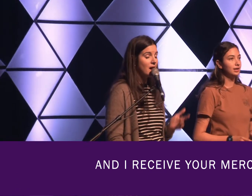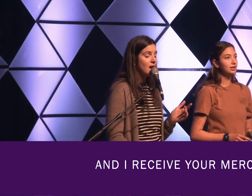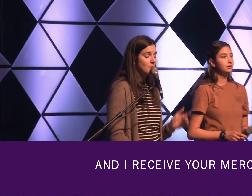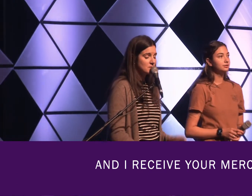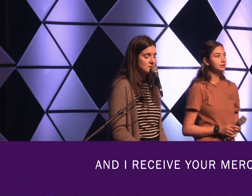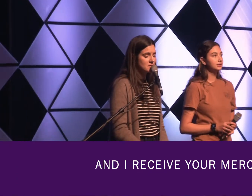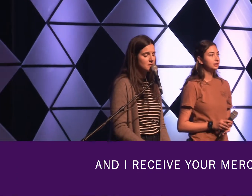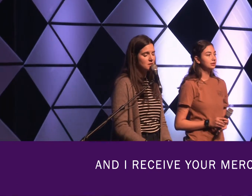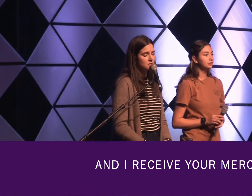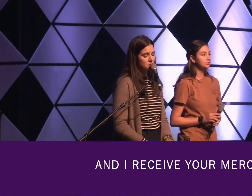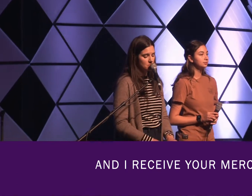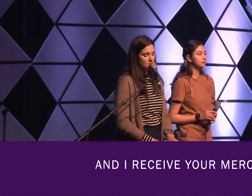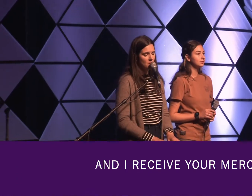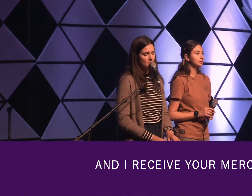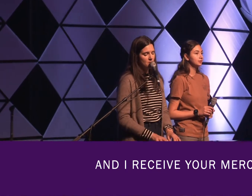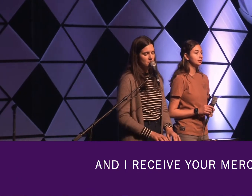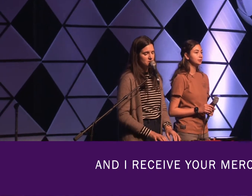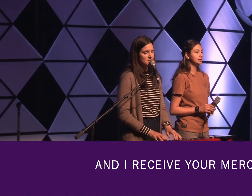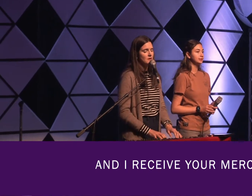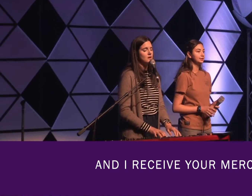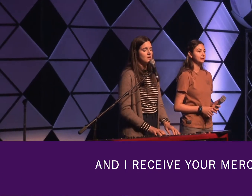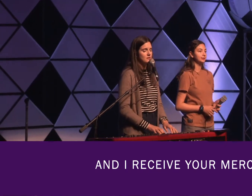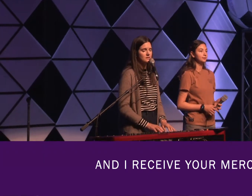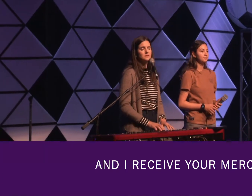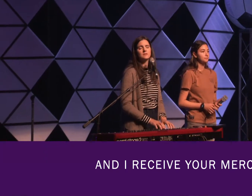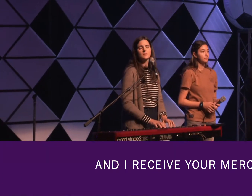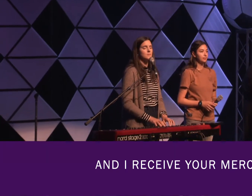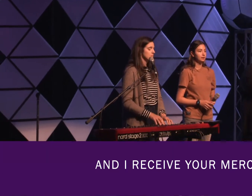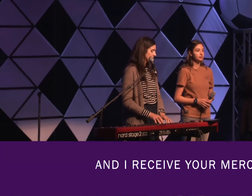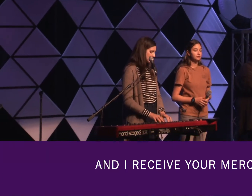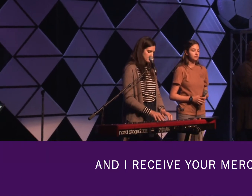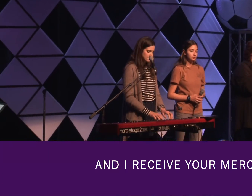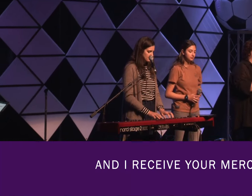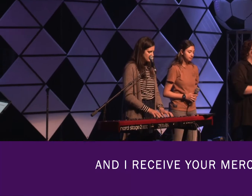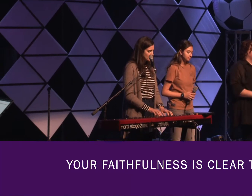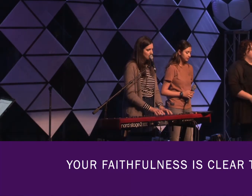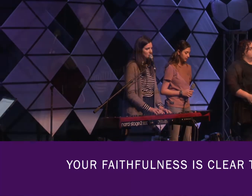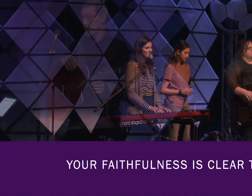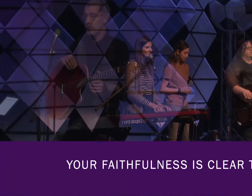and I receive your mercy.